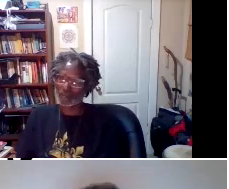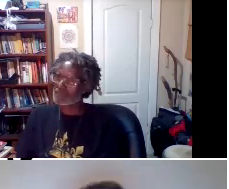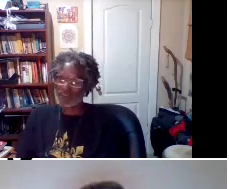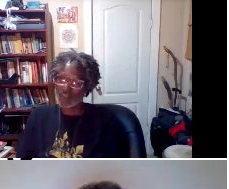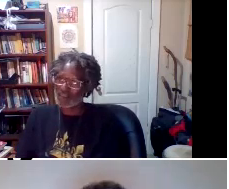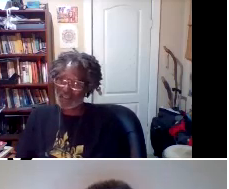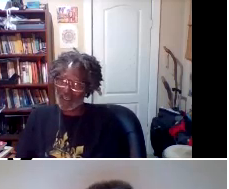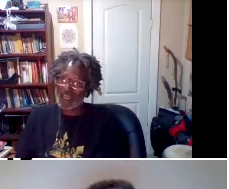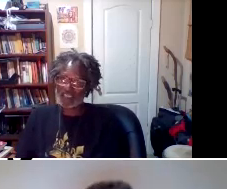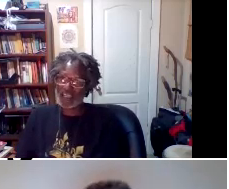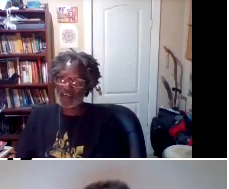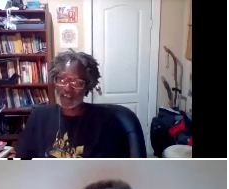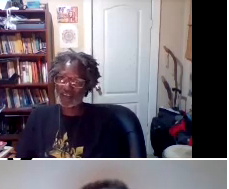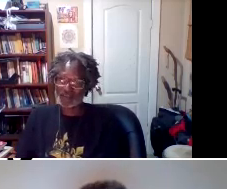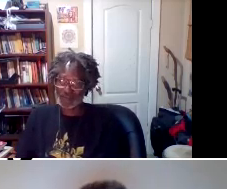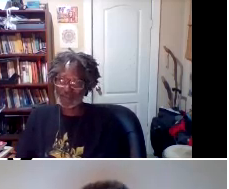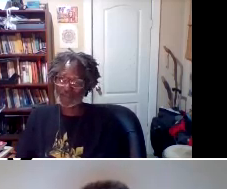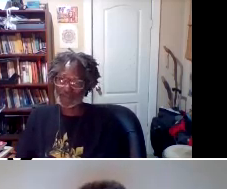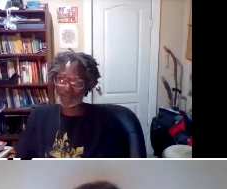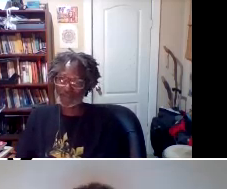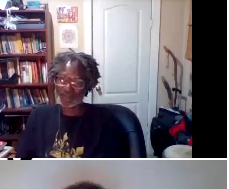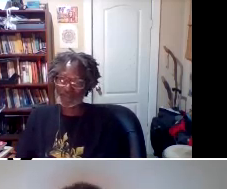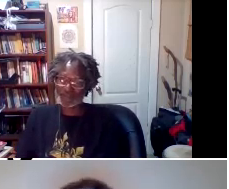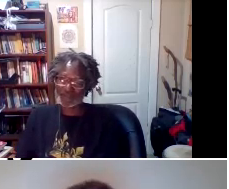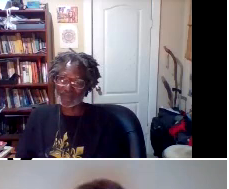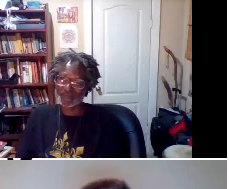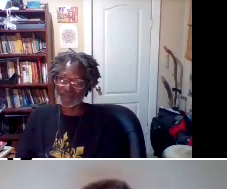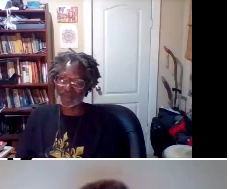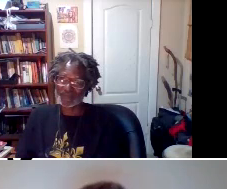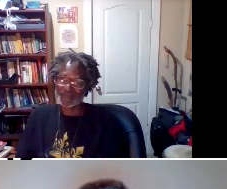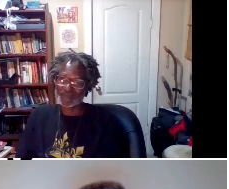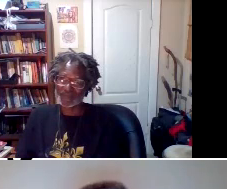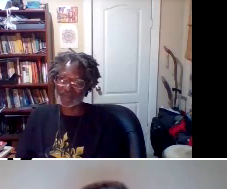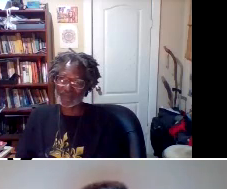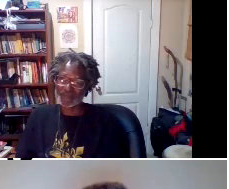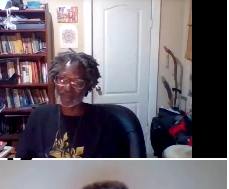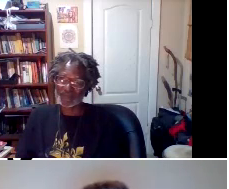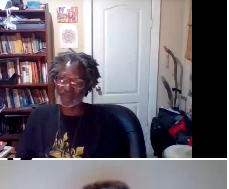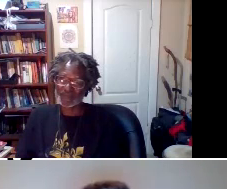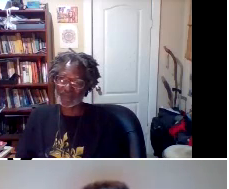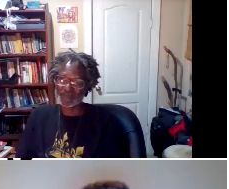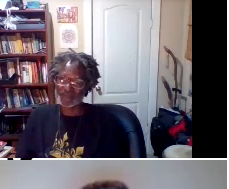No, you saw I love you and elephant shoes look exactly the same.